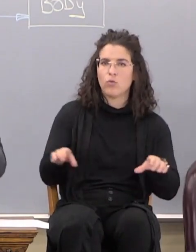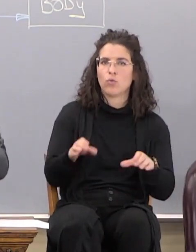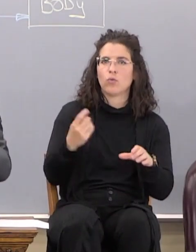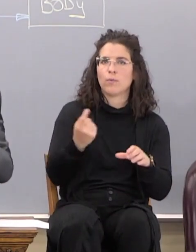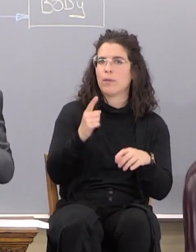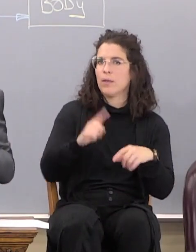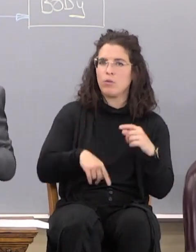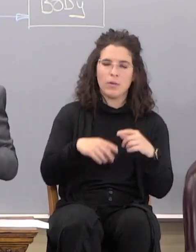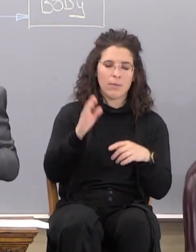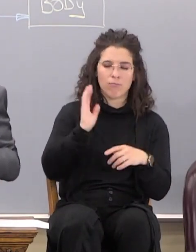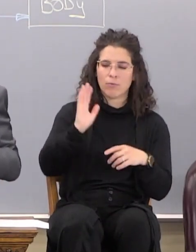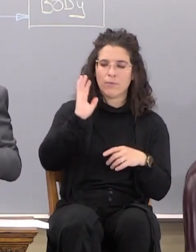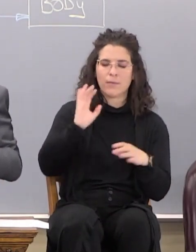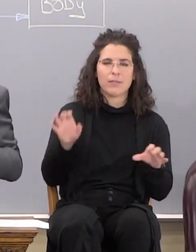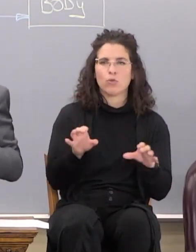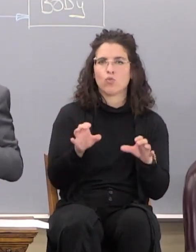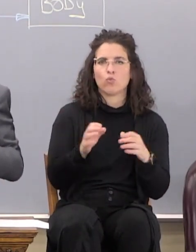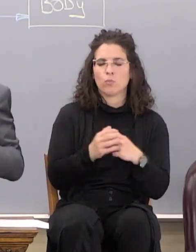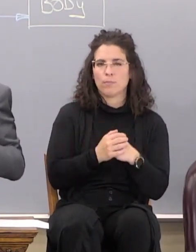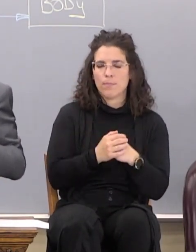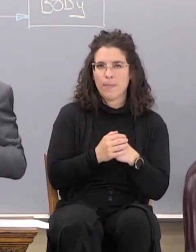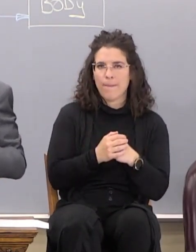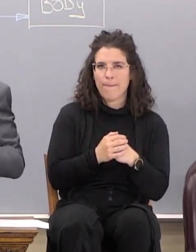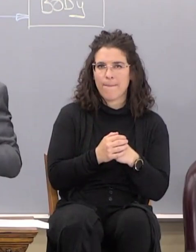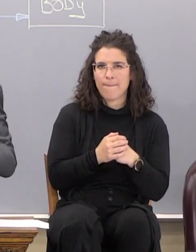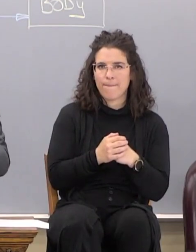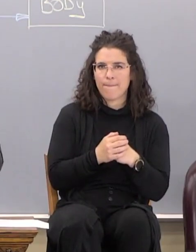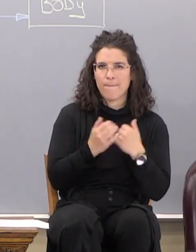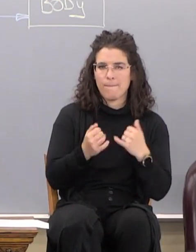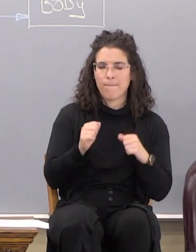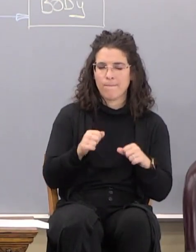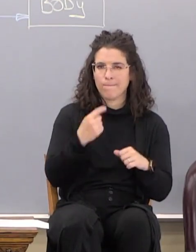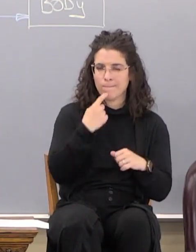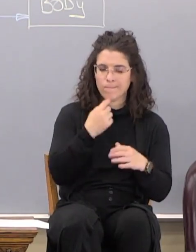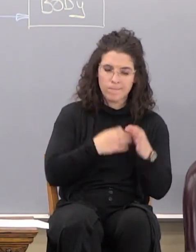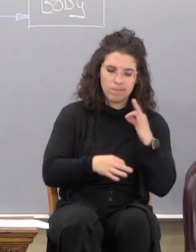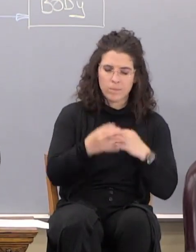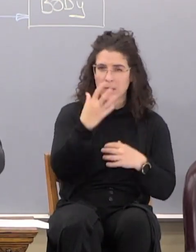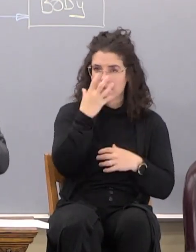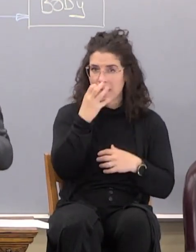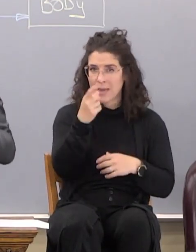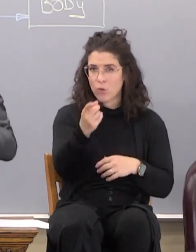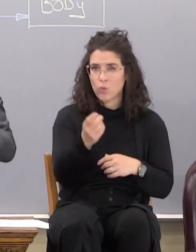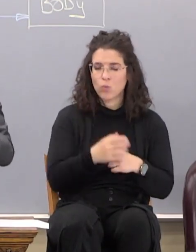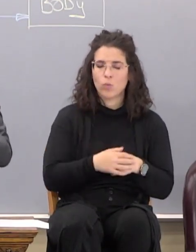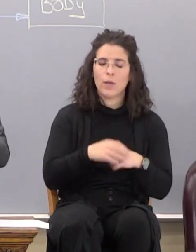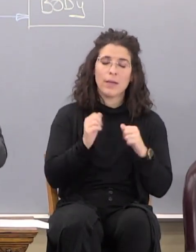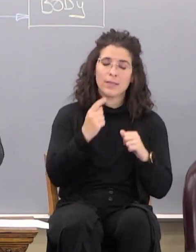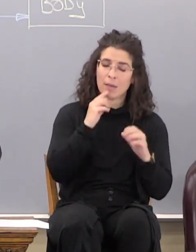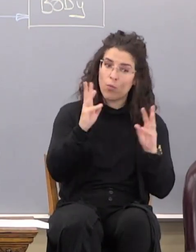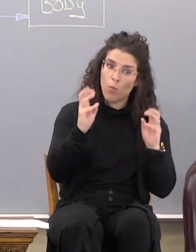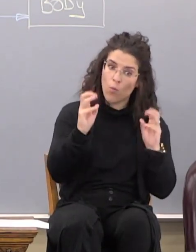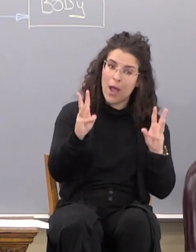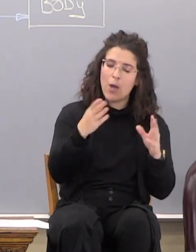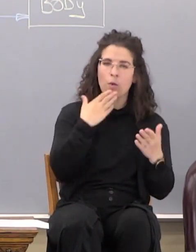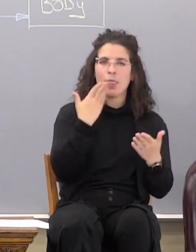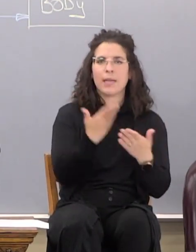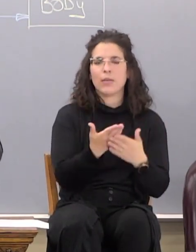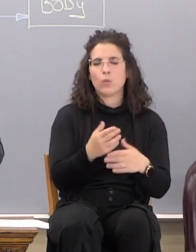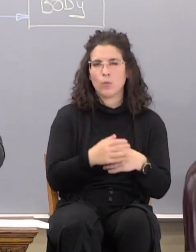I could not previously do. And so now I can say, you know, instead of being mad at you, I can say, wow, thank